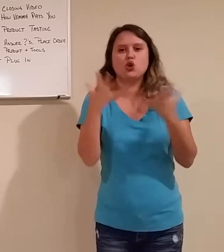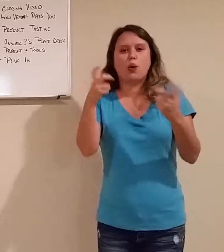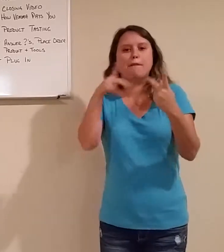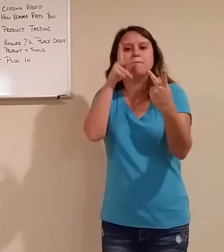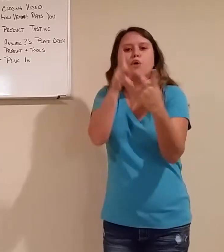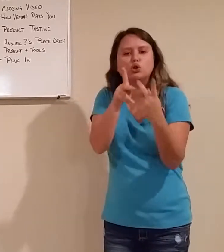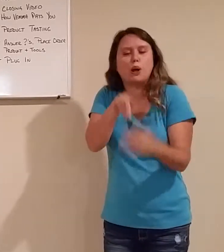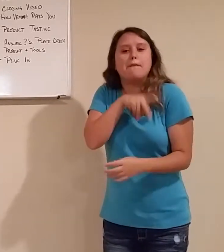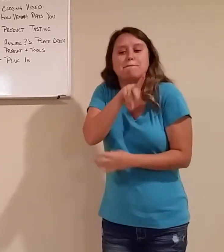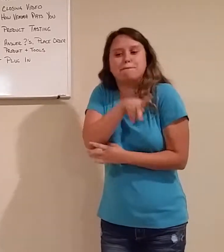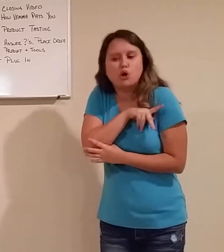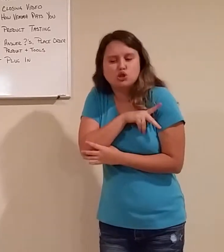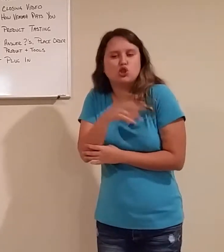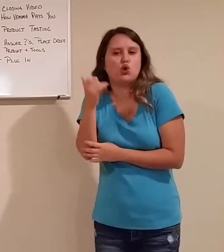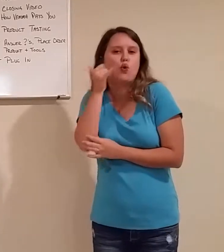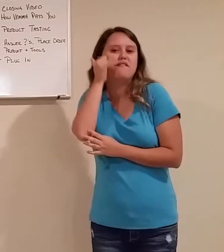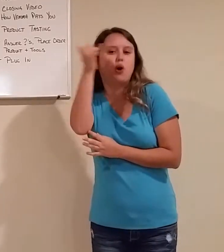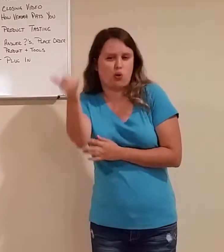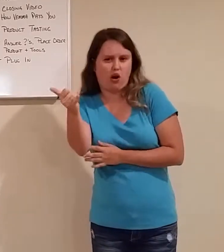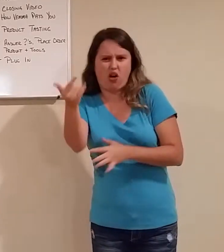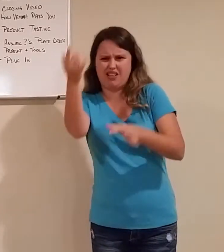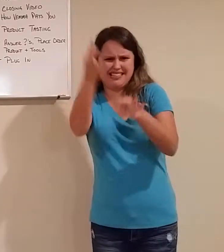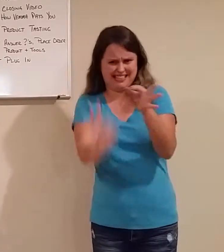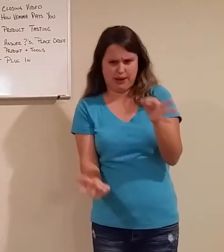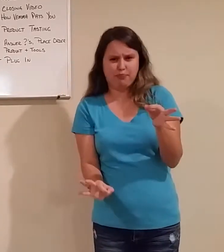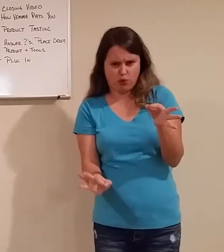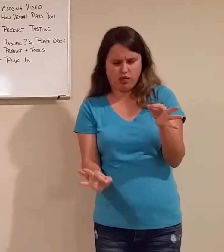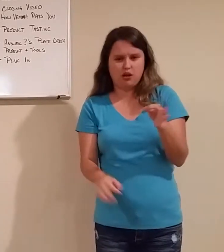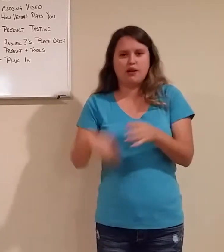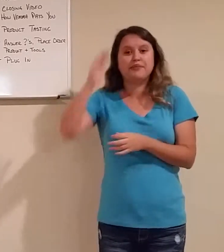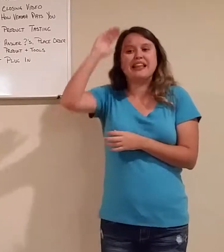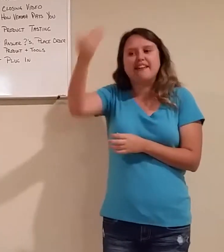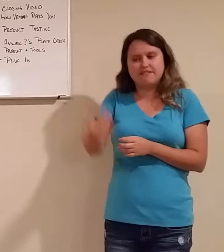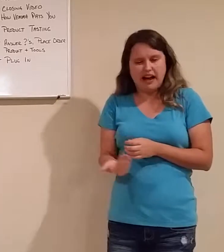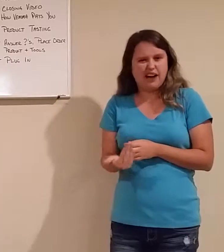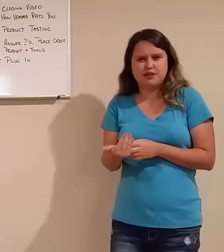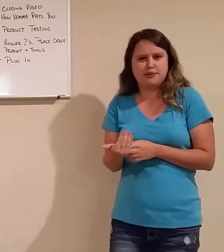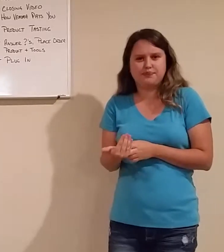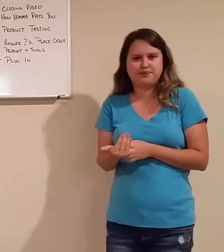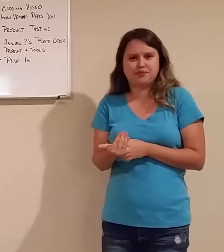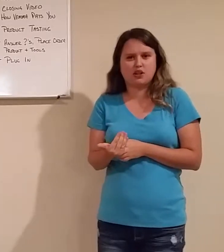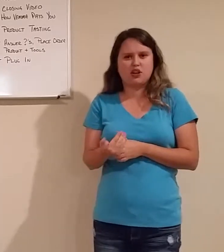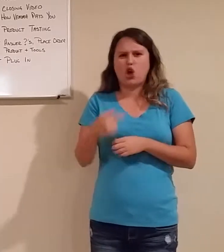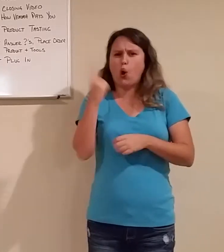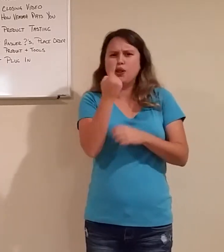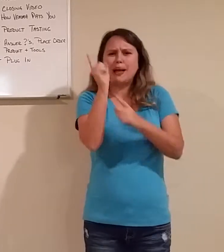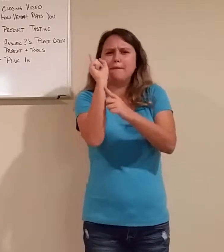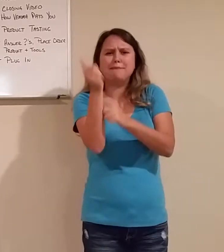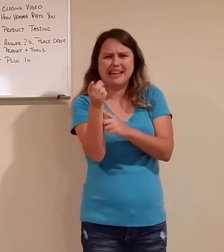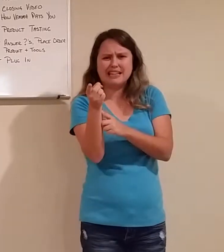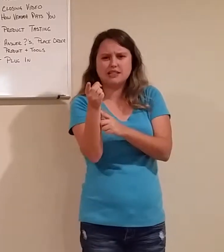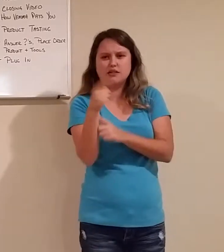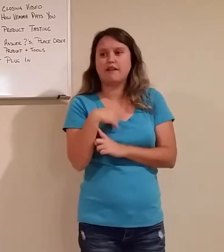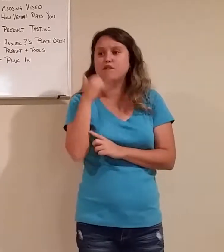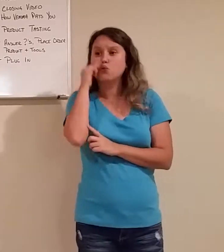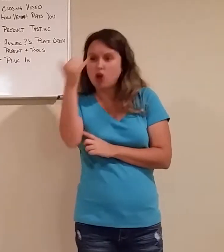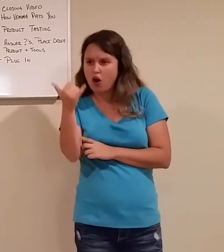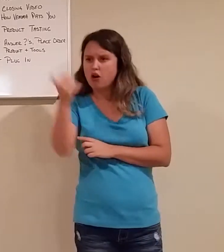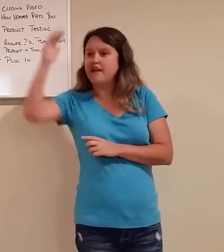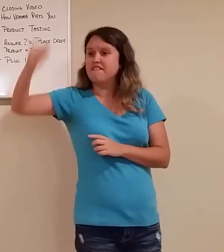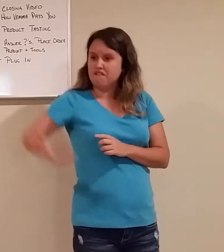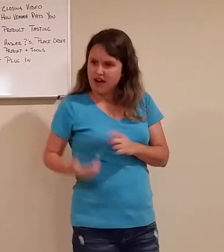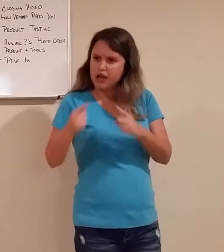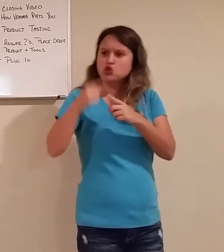call. And this is really simple. The invitation shouldn't take more than a minute or 2. Okay? There's just a few